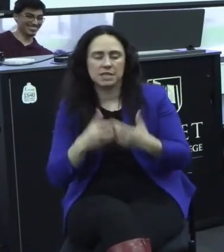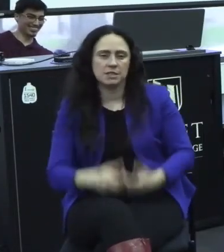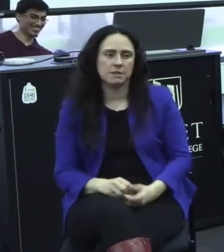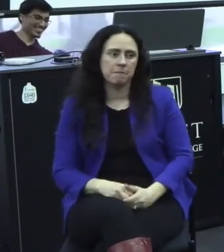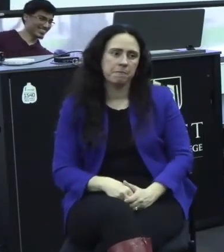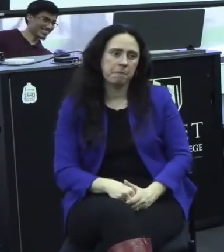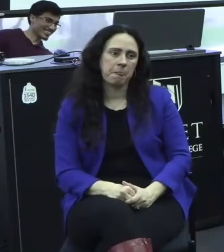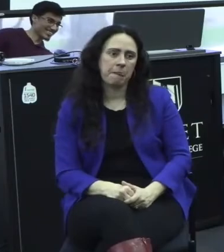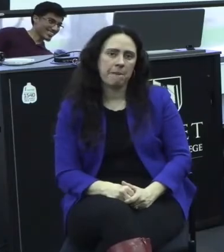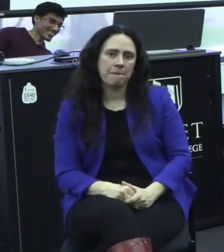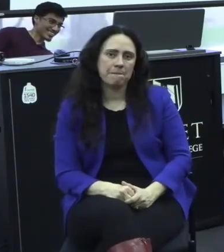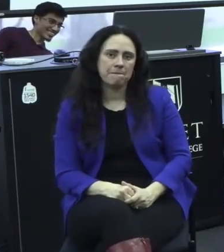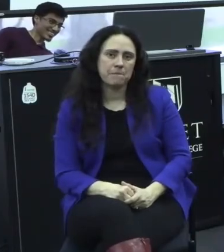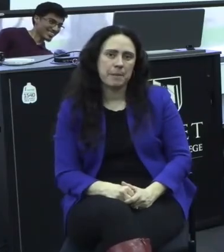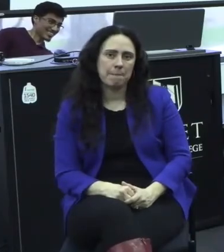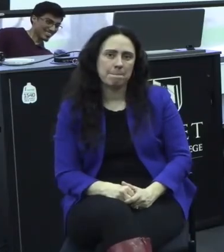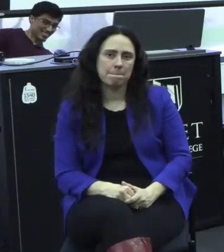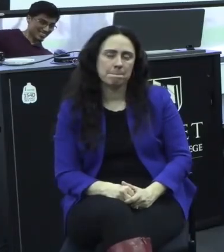Well,